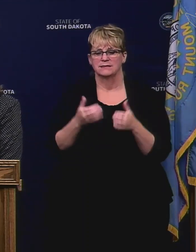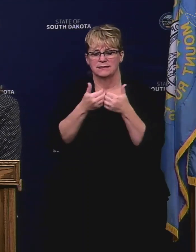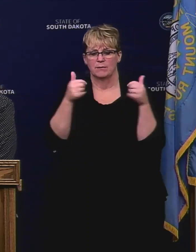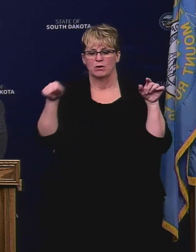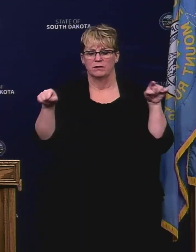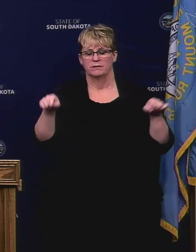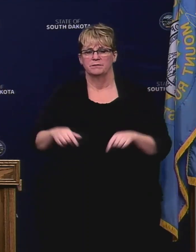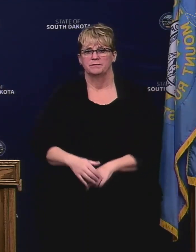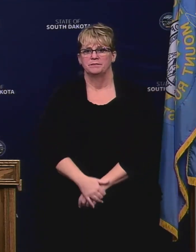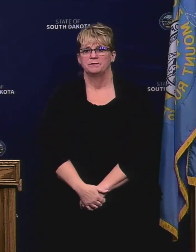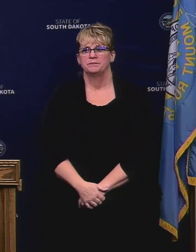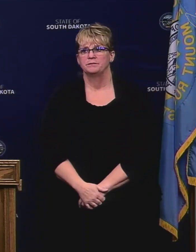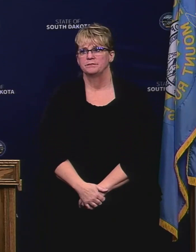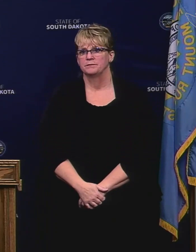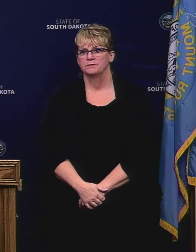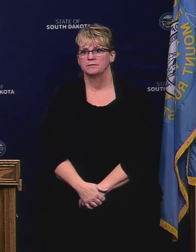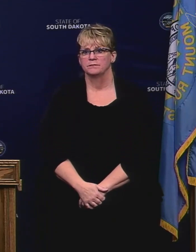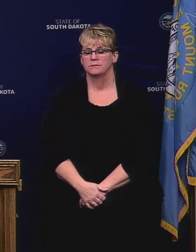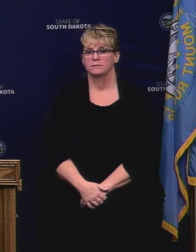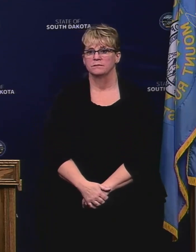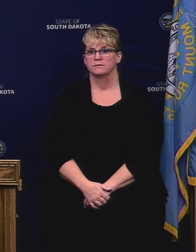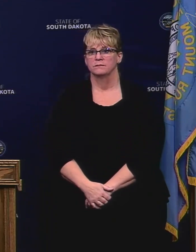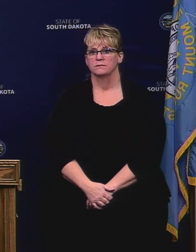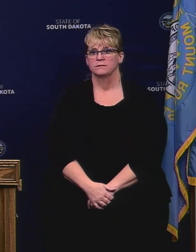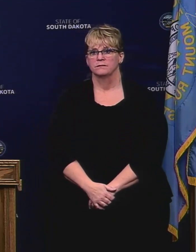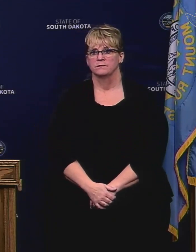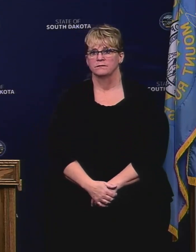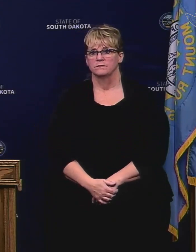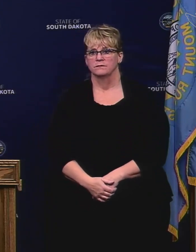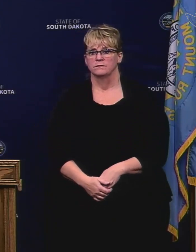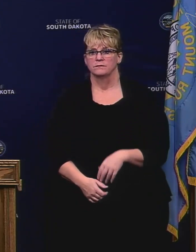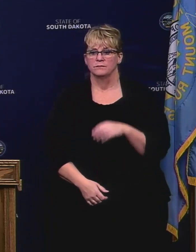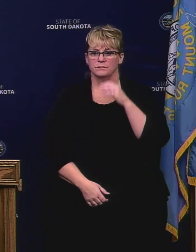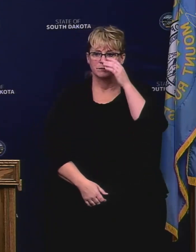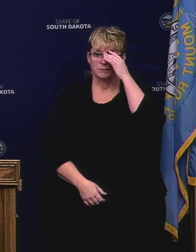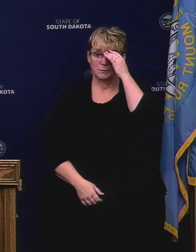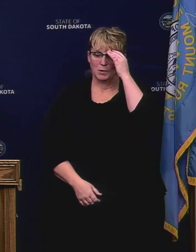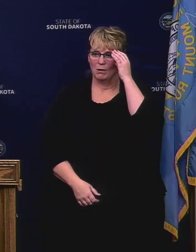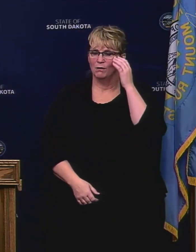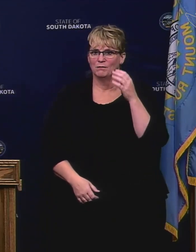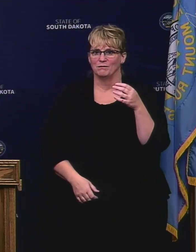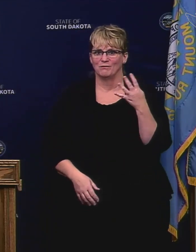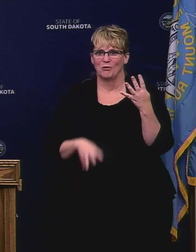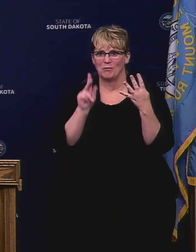Thank you. Governor, This is Ariel with the Journal.